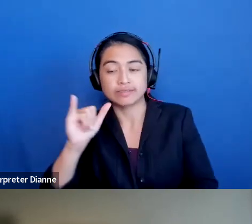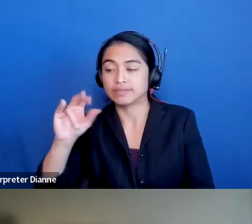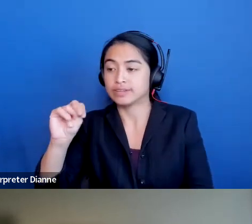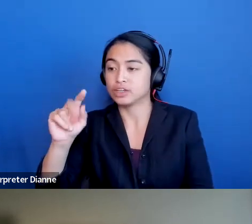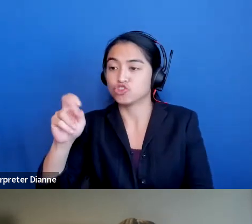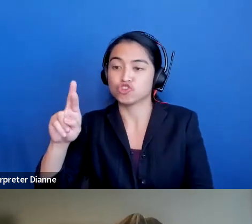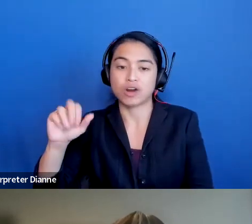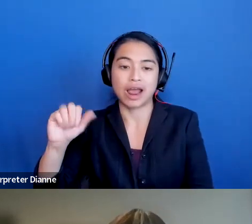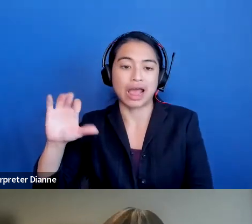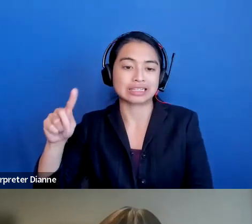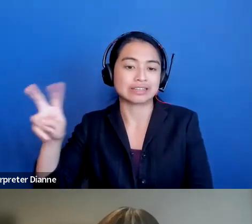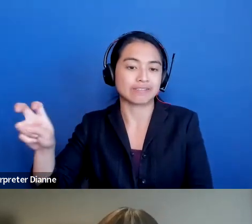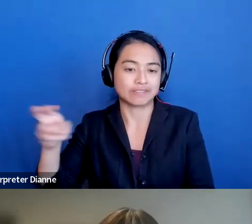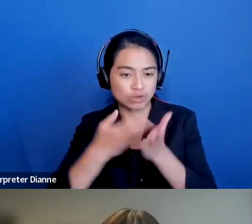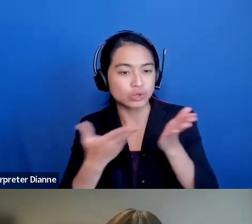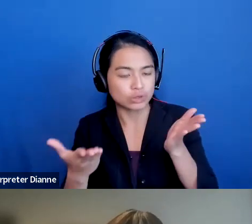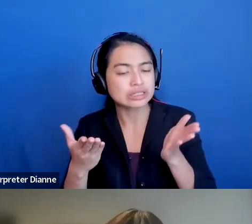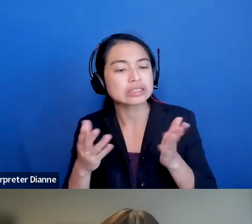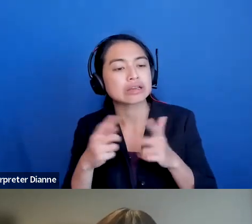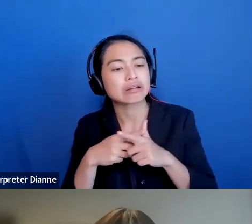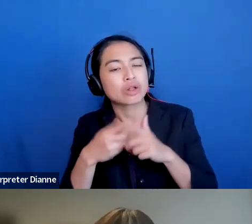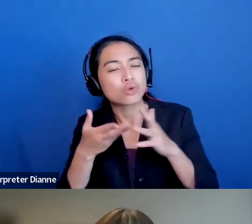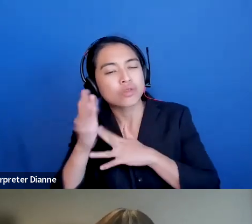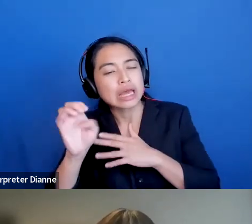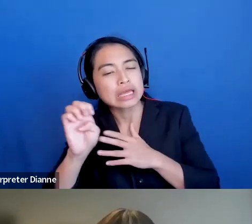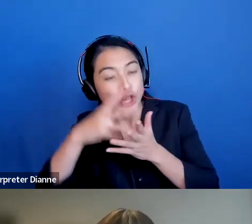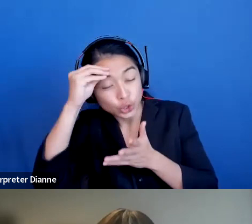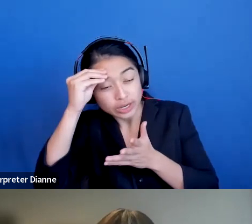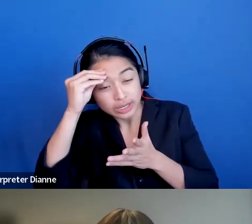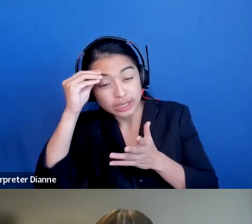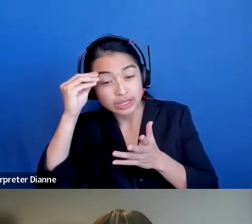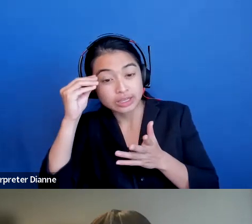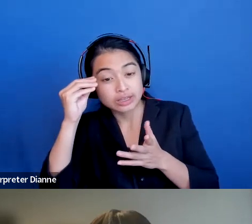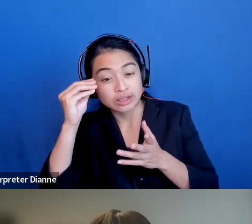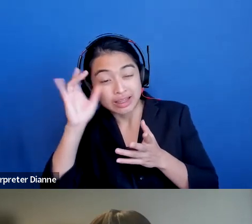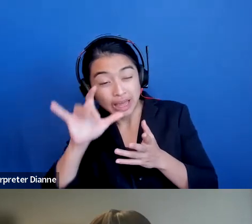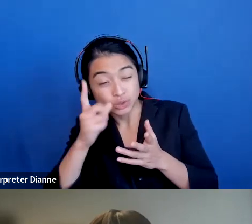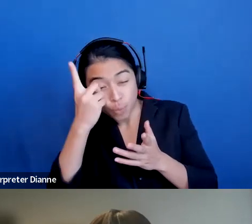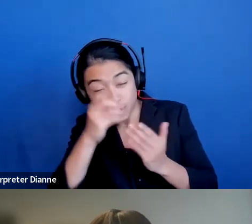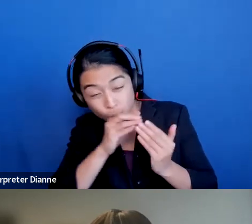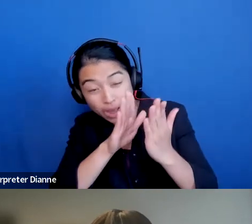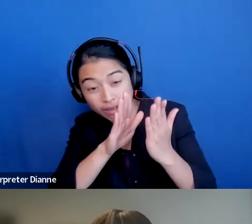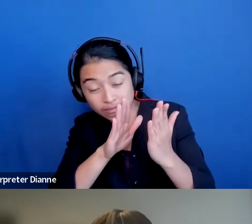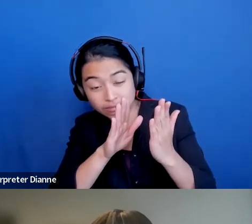and through that, e-learning being a way to